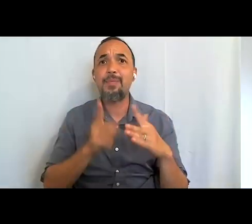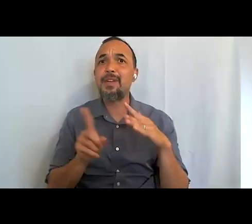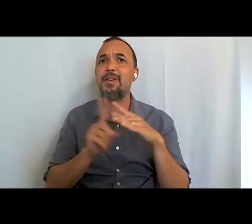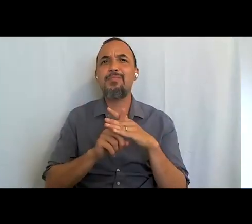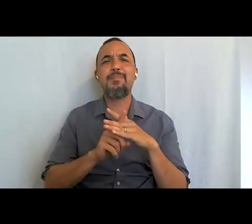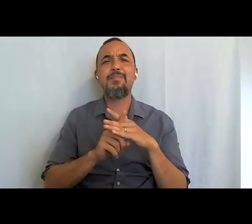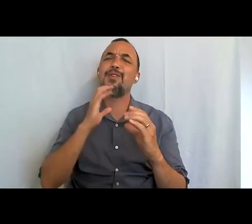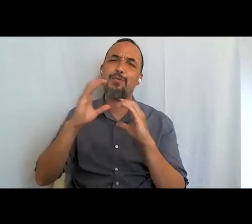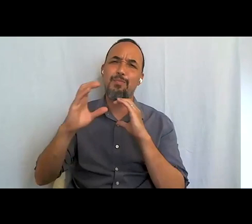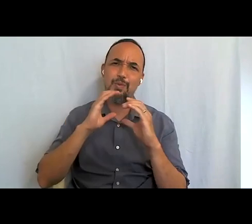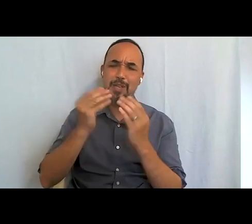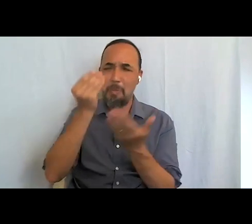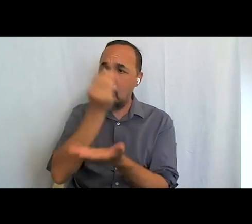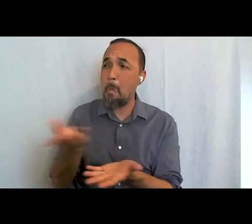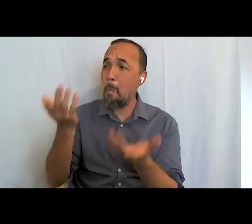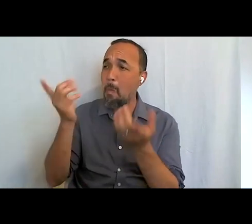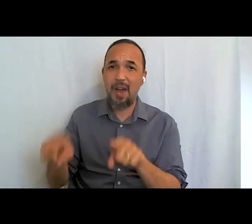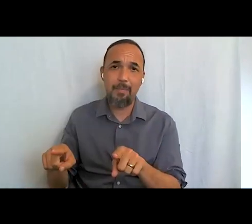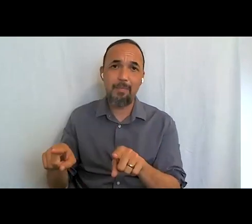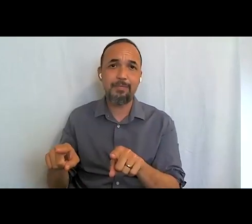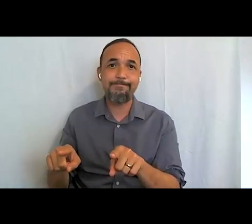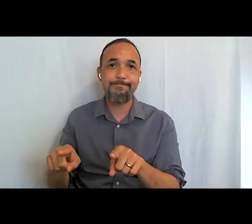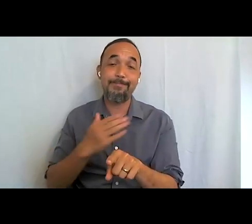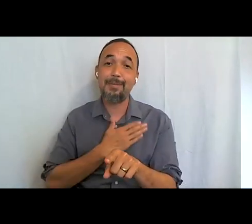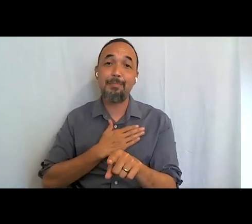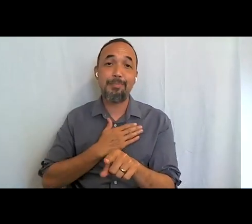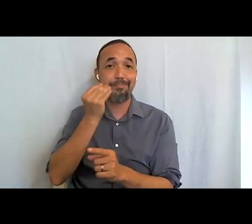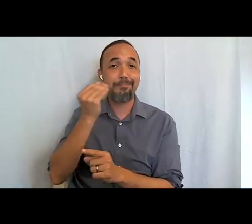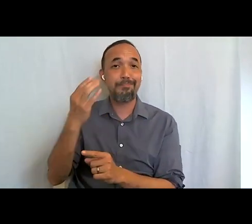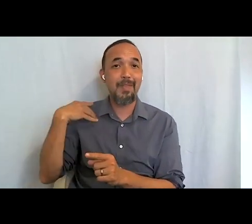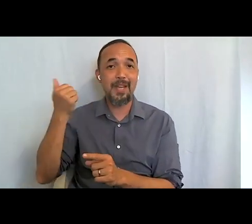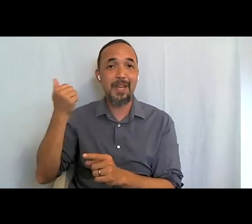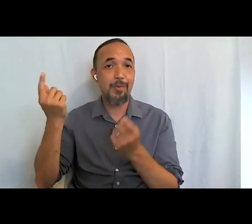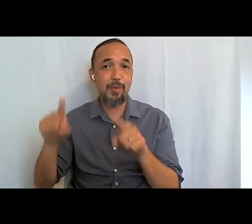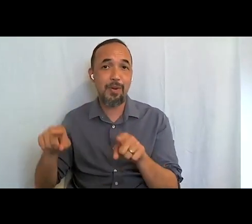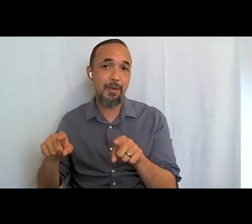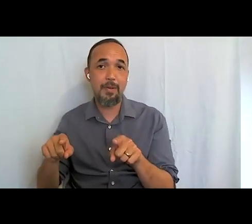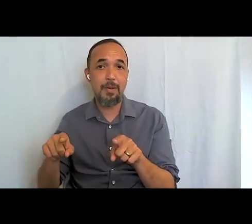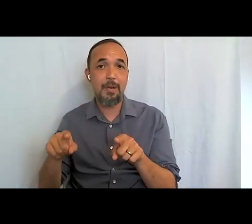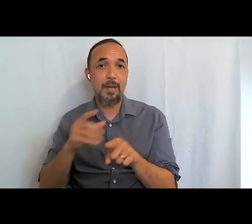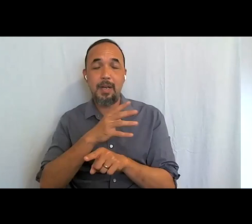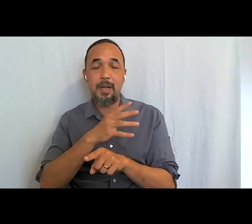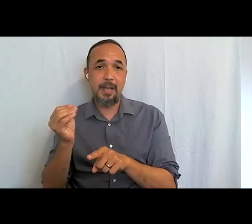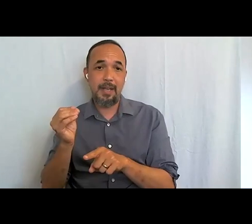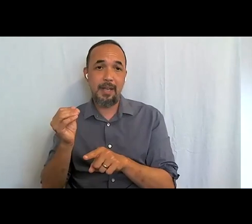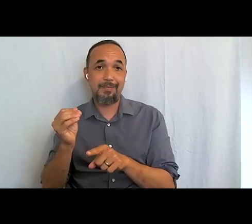okay? Please let your captain know what's going on, and then you know the rest of the team will have a better